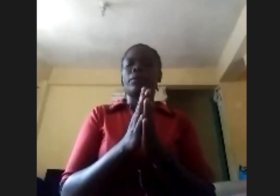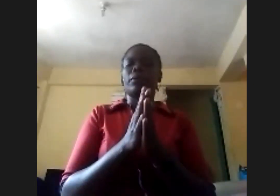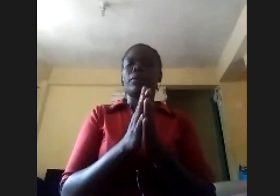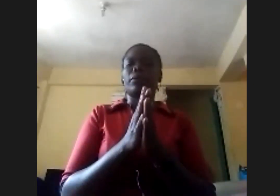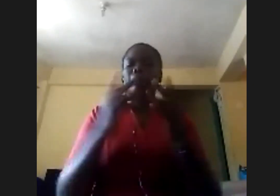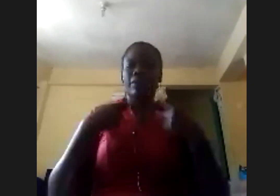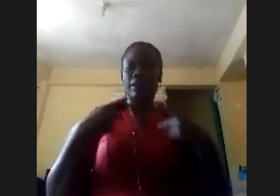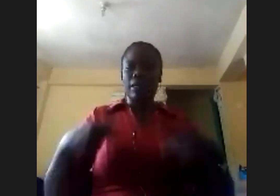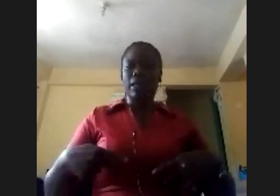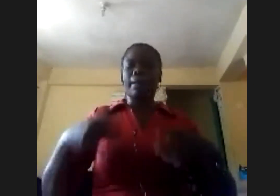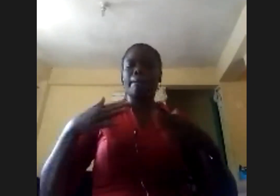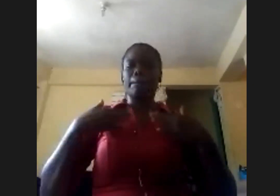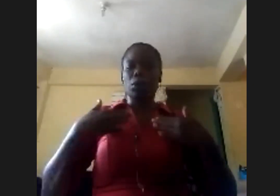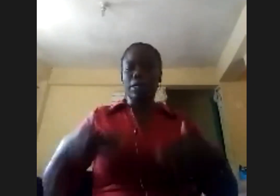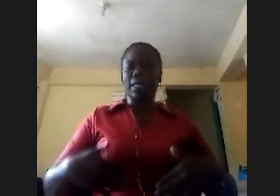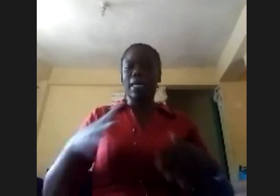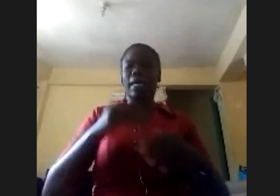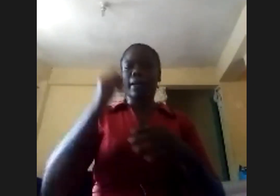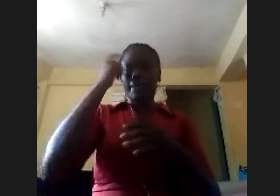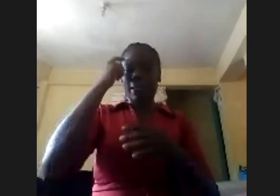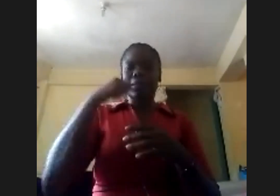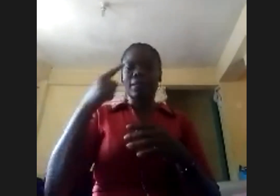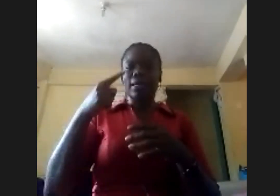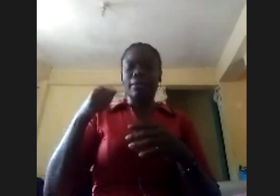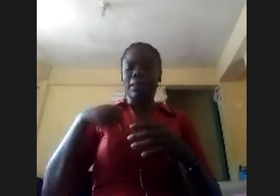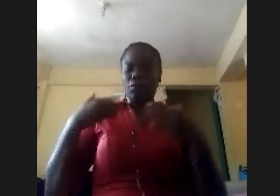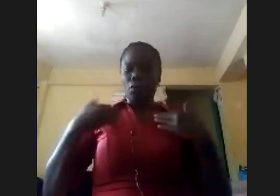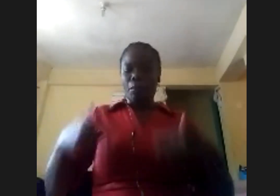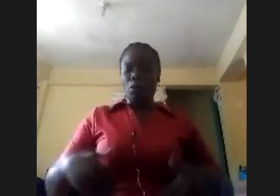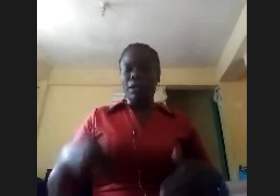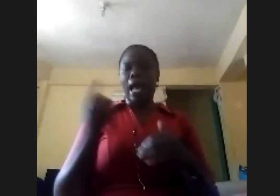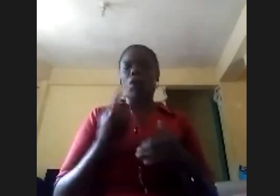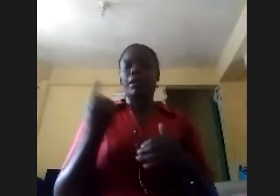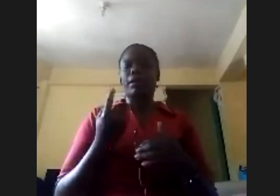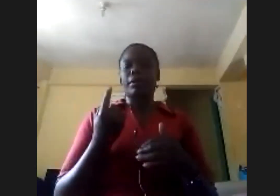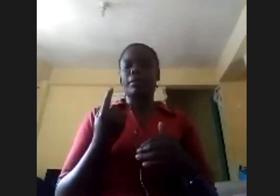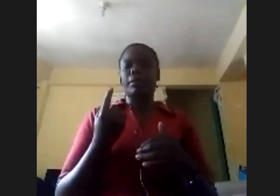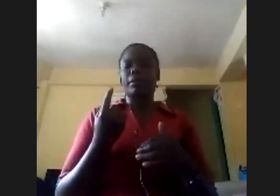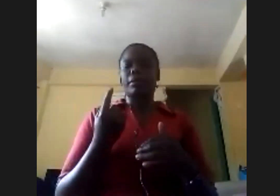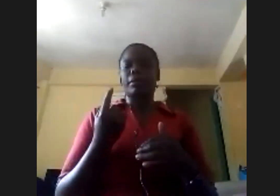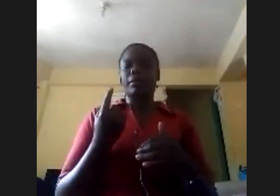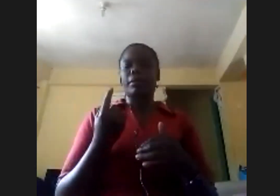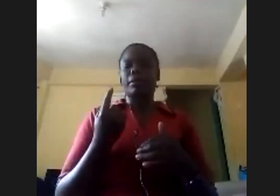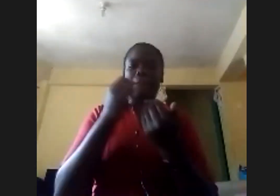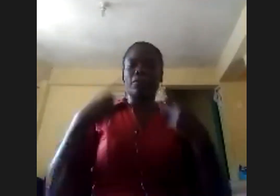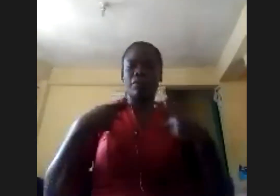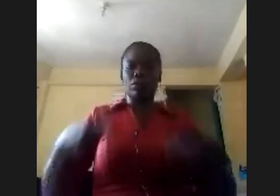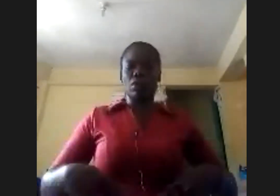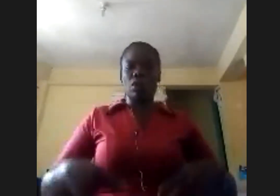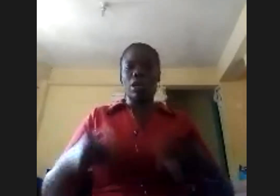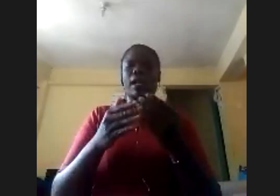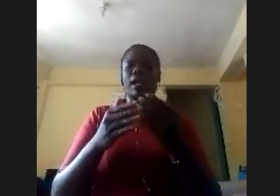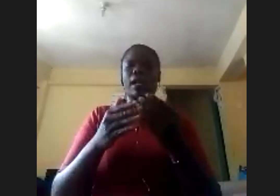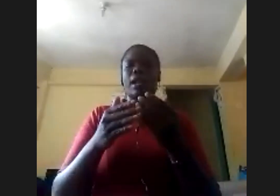mind, and then say I'm body alone. Yeah, so I care about physical health. I care if I